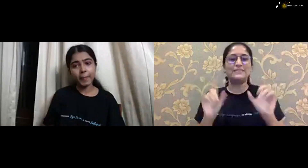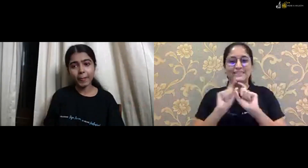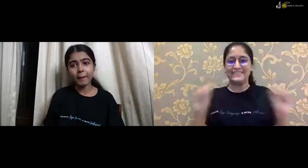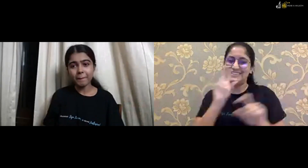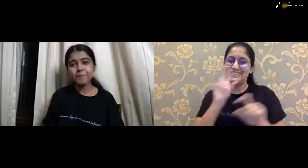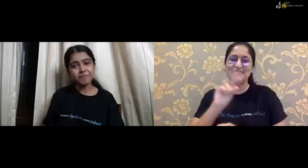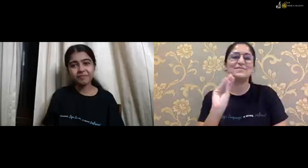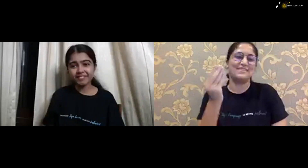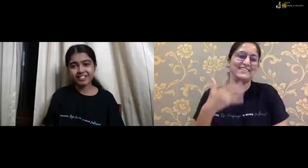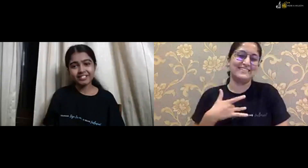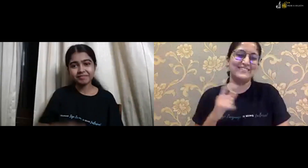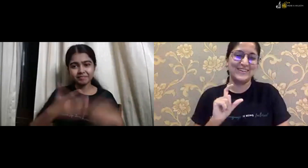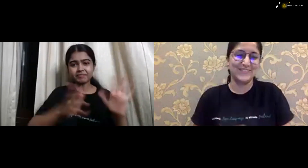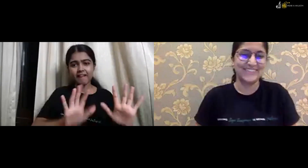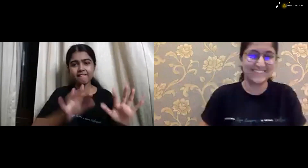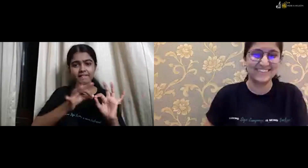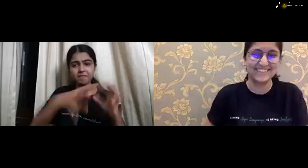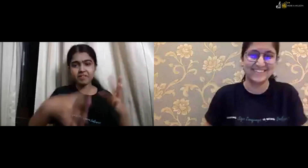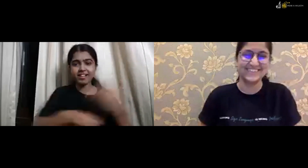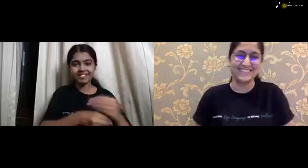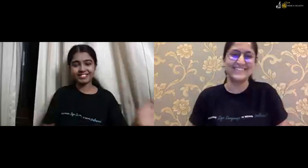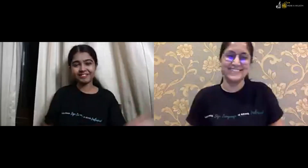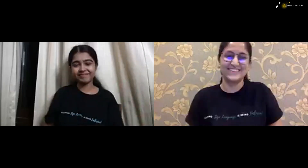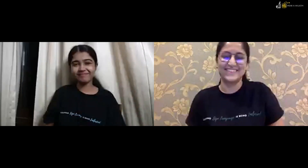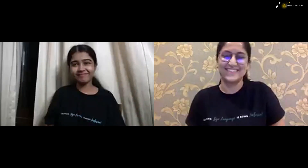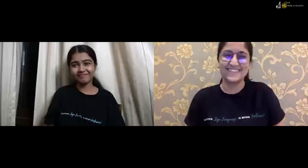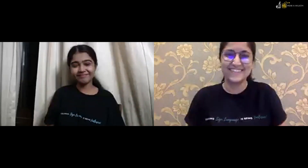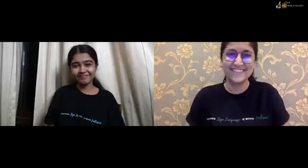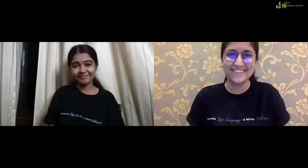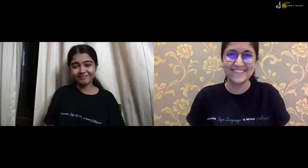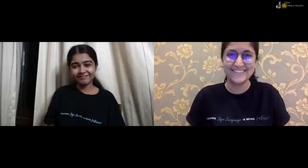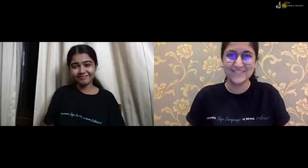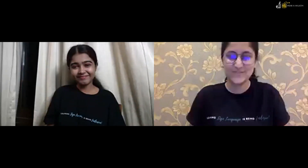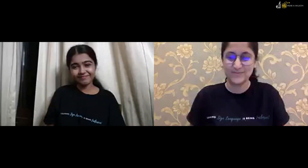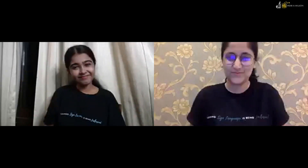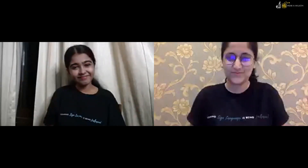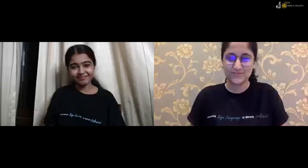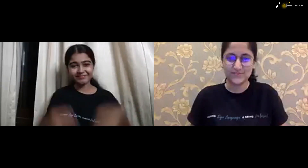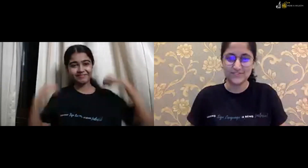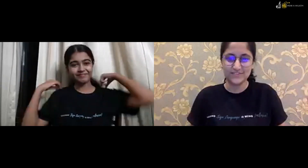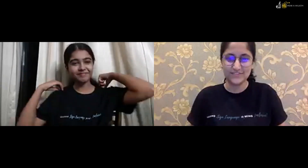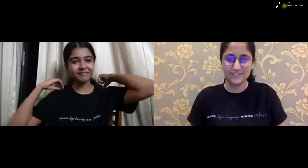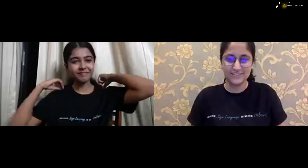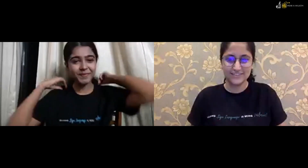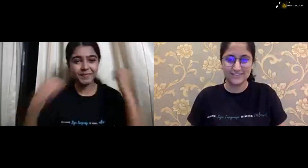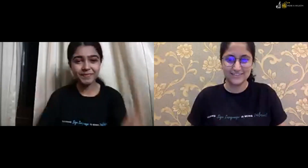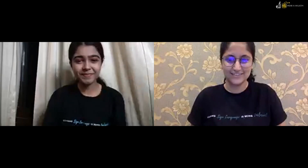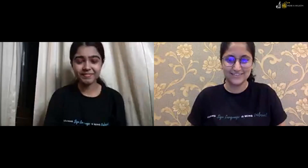sure. Yes, I don't want to sign. It's better for me to voice here. Yeah, yeah, sure. We'll just spotlight the interpreter.